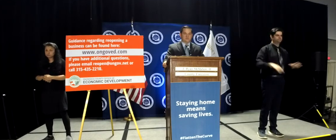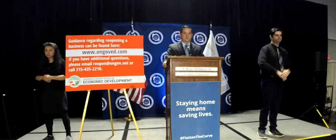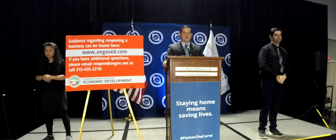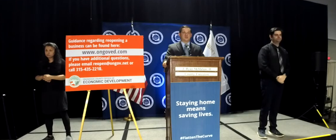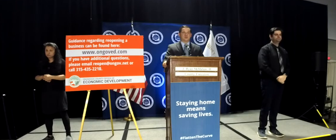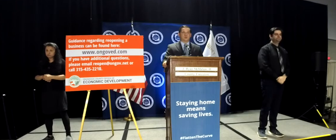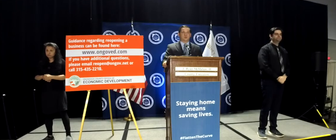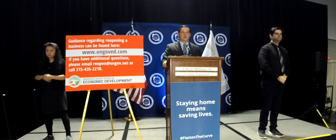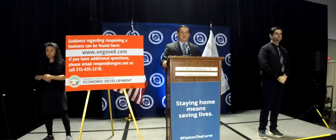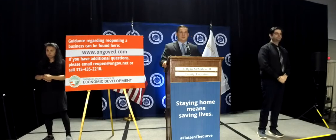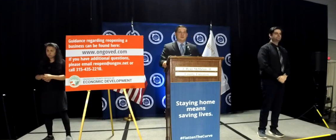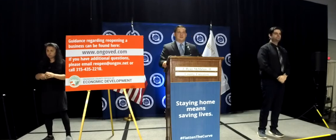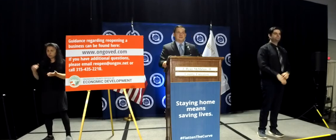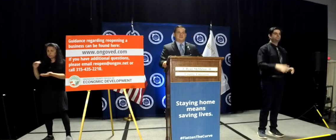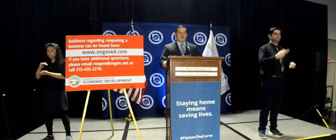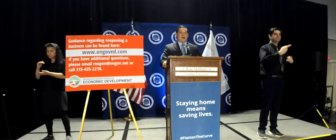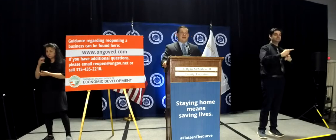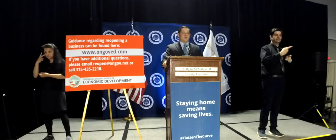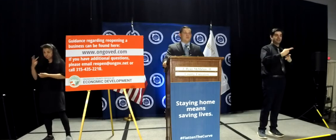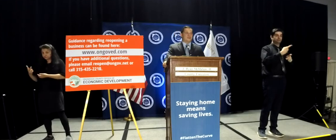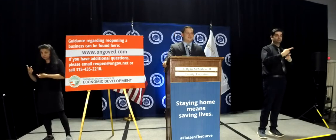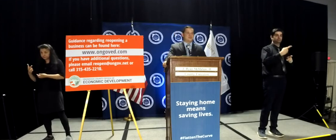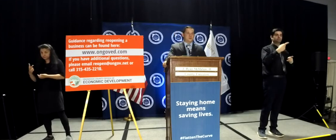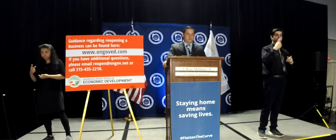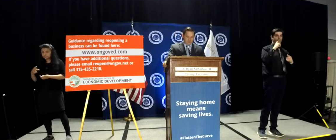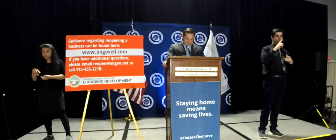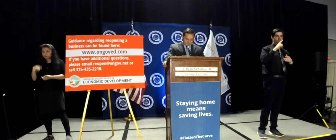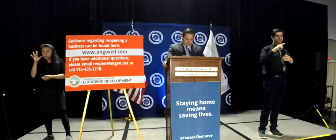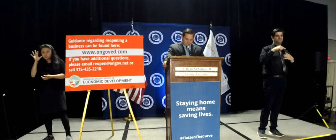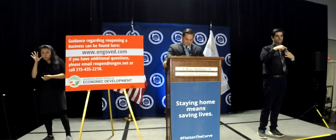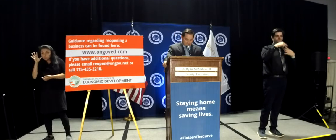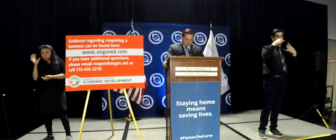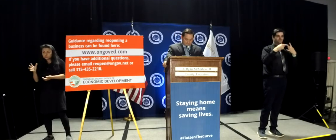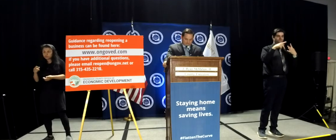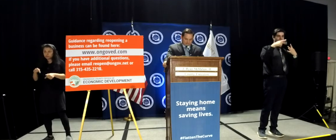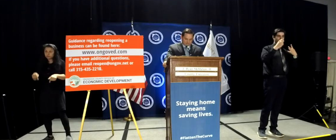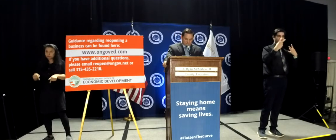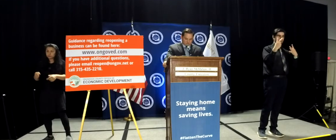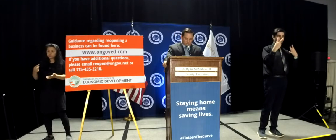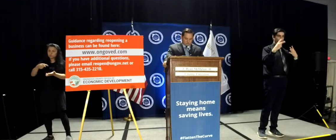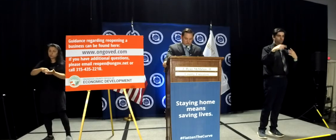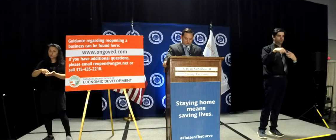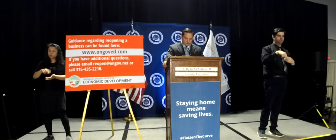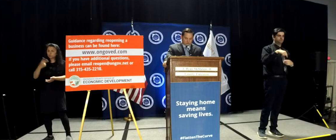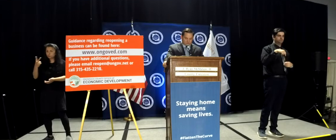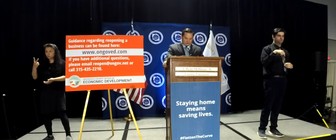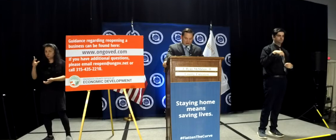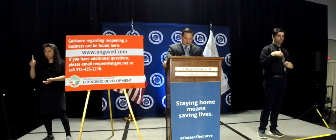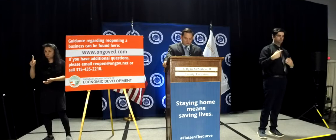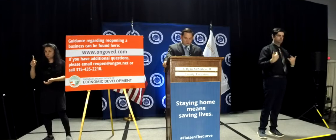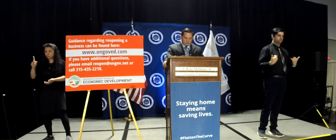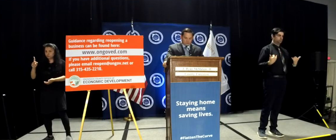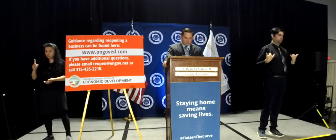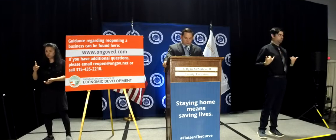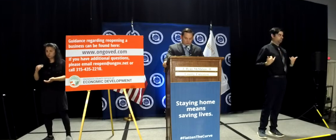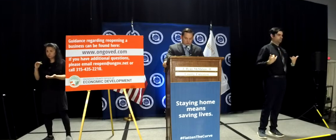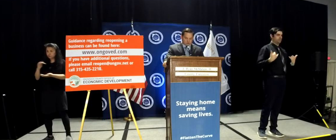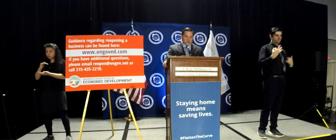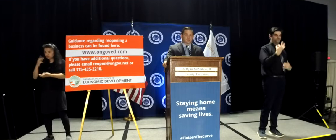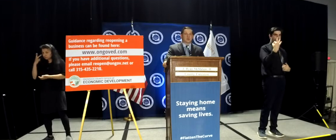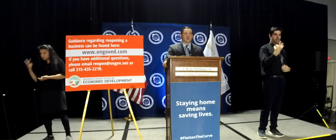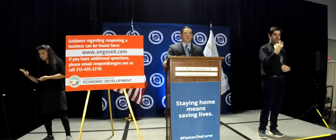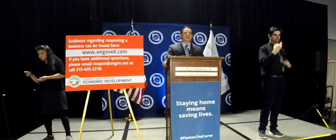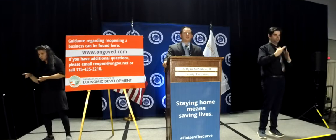Daycare, phase 2, Friday, we're in phase 2. Child Care Solutions,